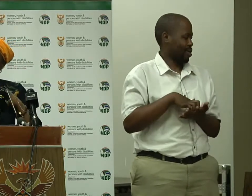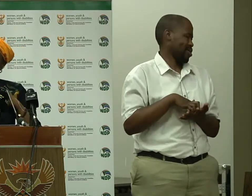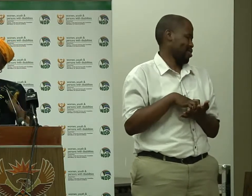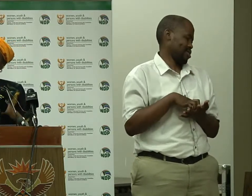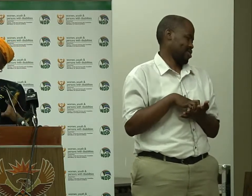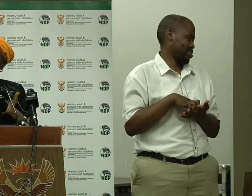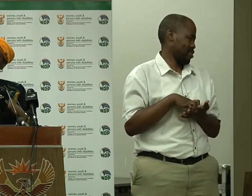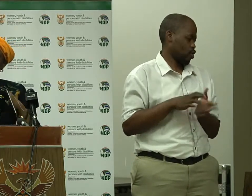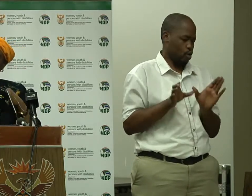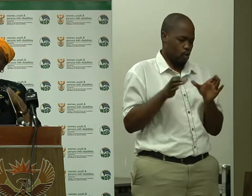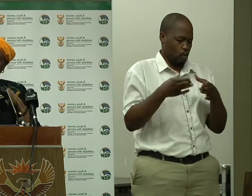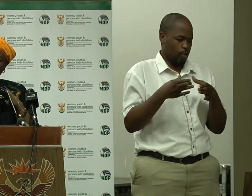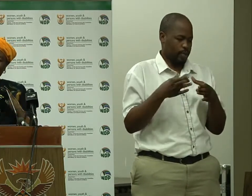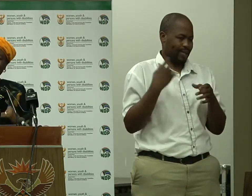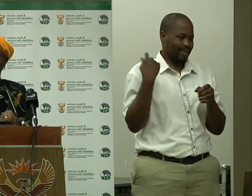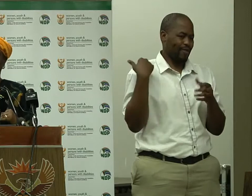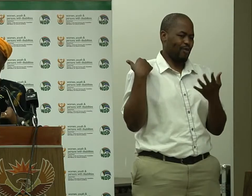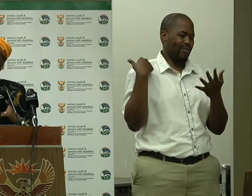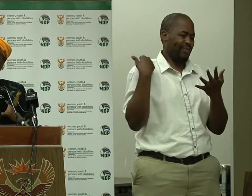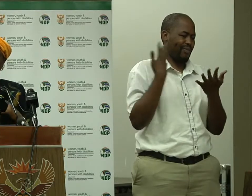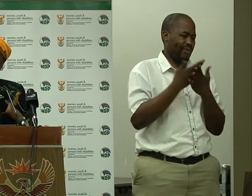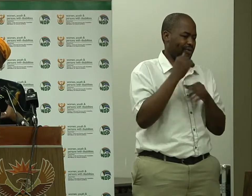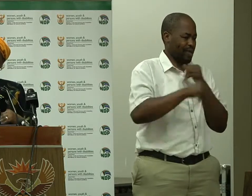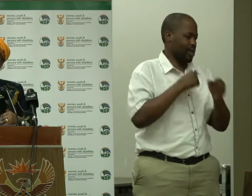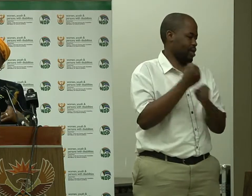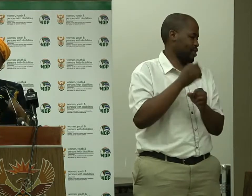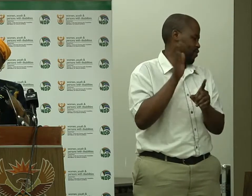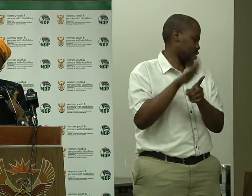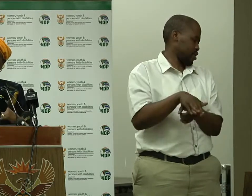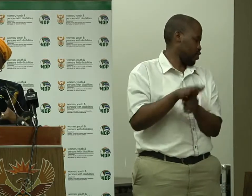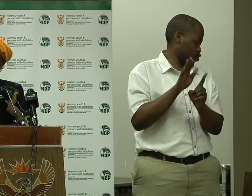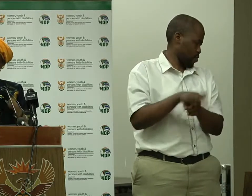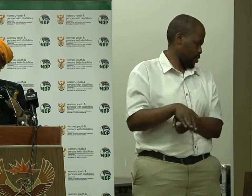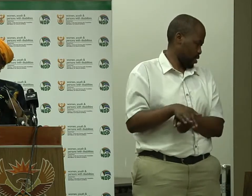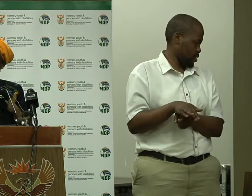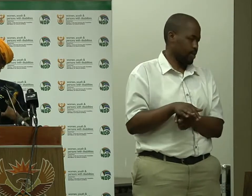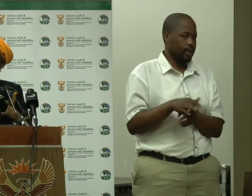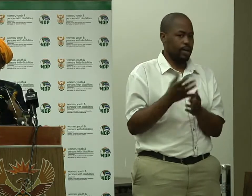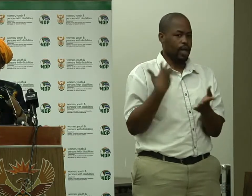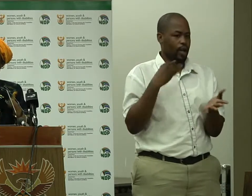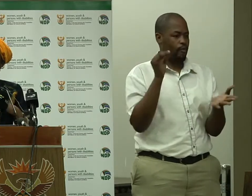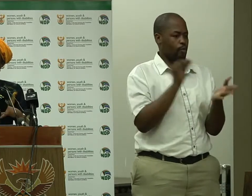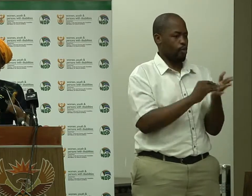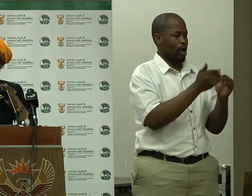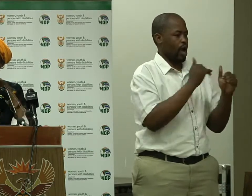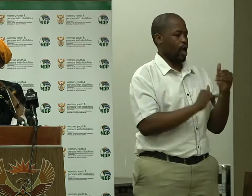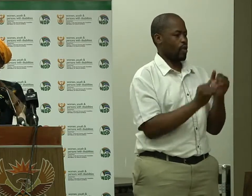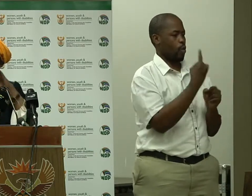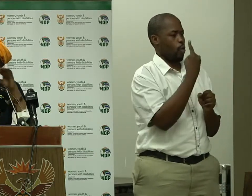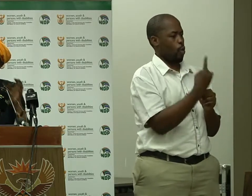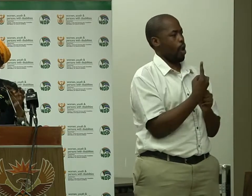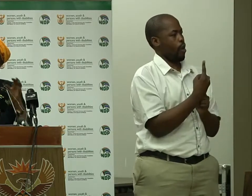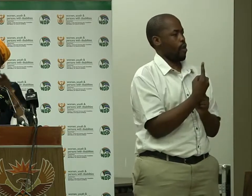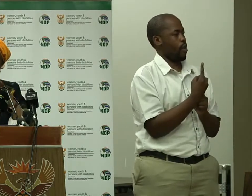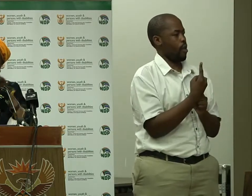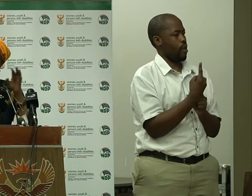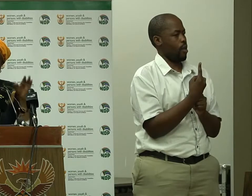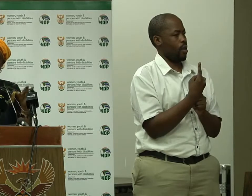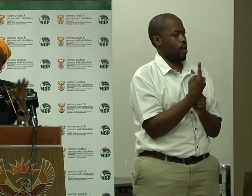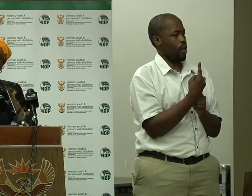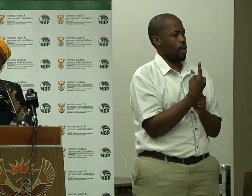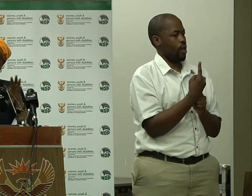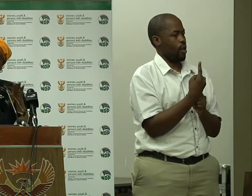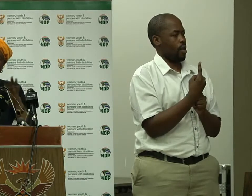been excluded and marginalized have been put under one